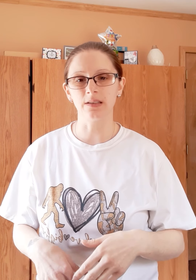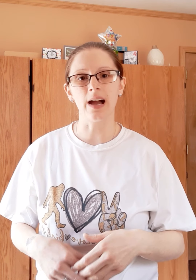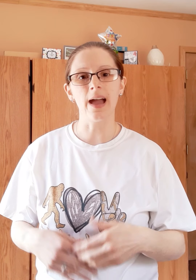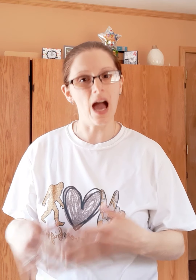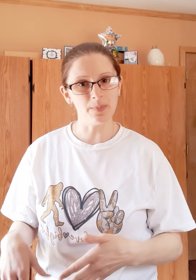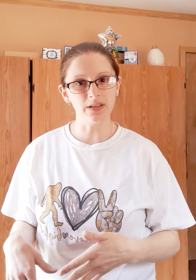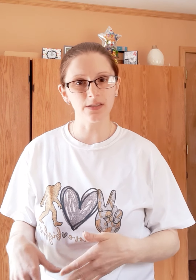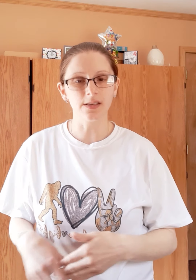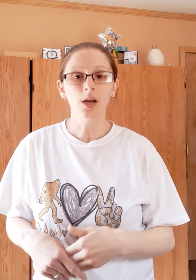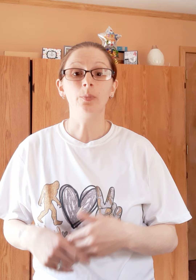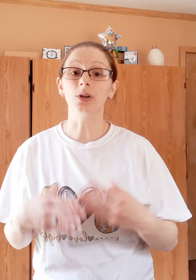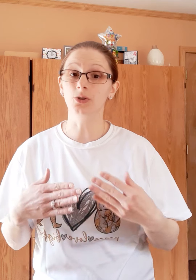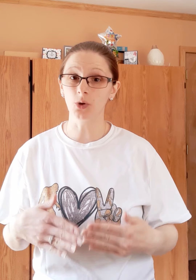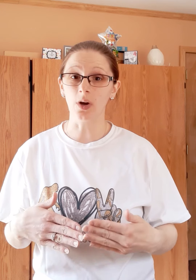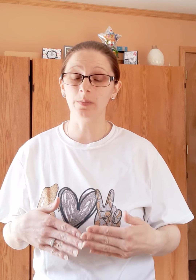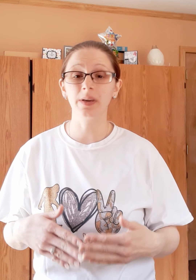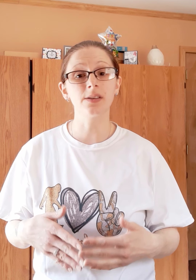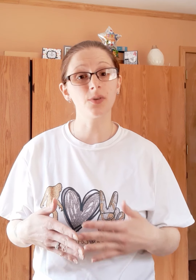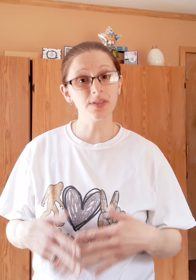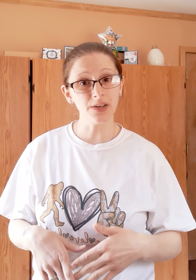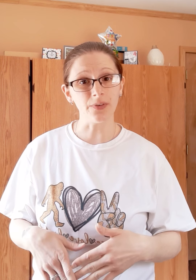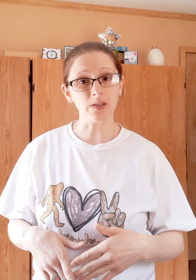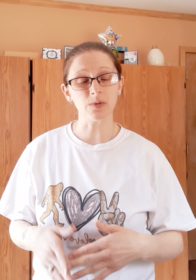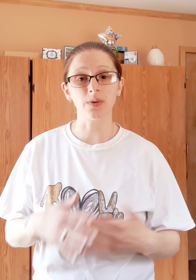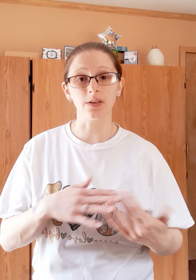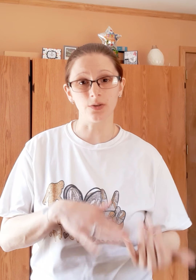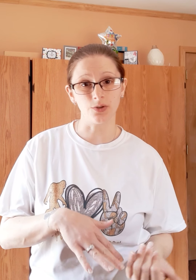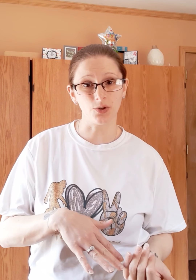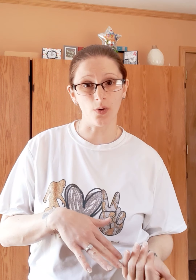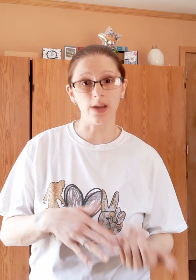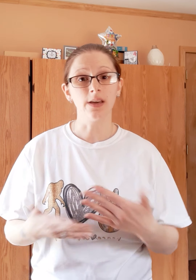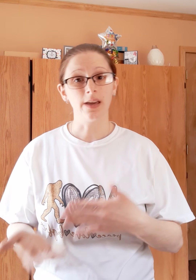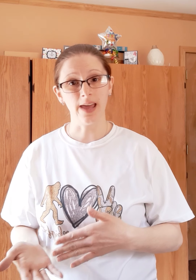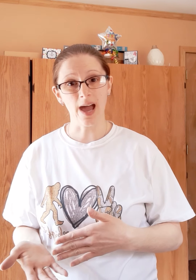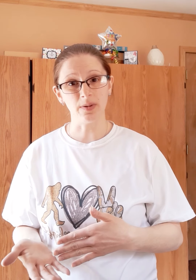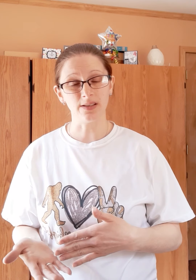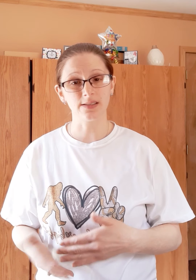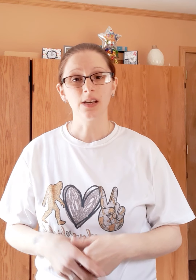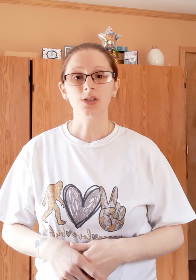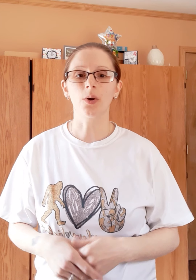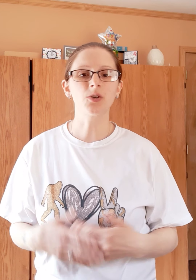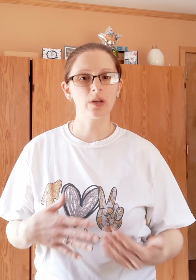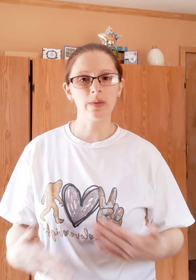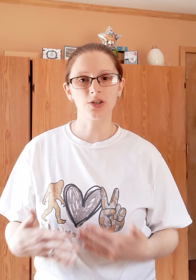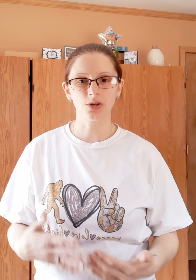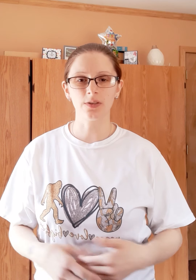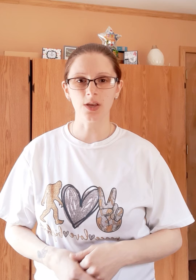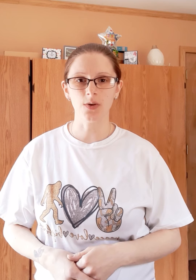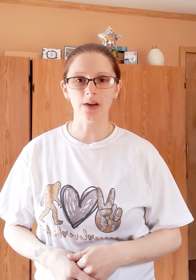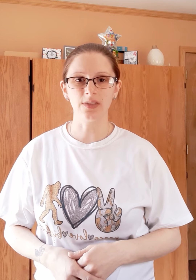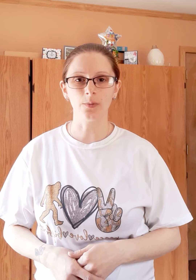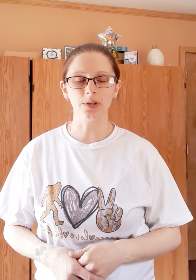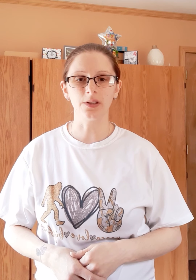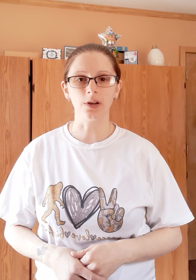not happiness, but joy, because there is a difference between joy and happiness. So I just want to make sure that you have that really clear.